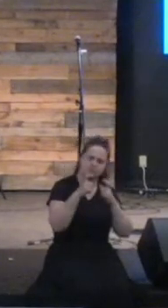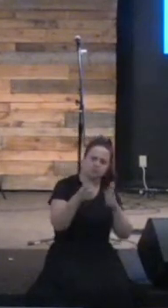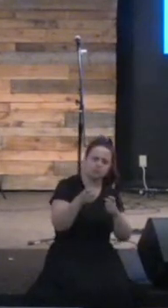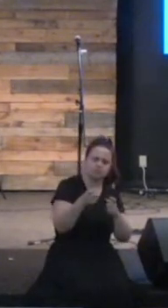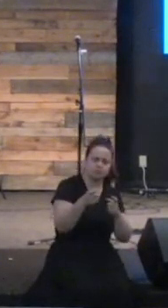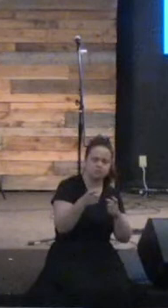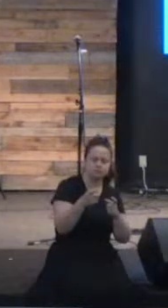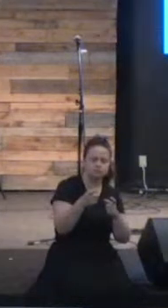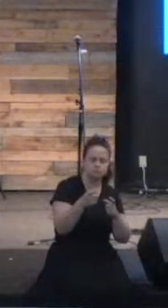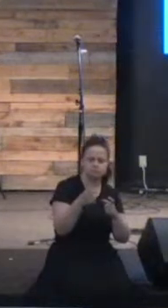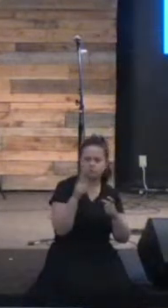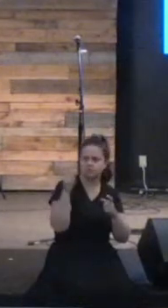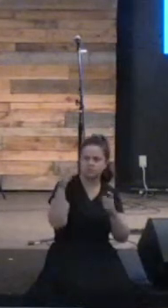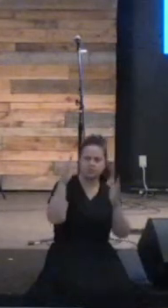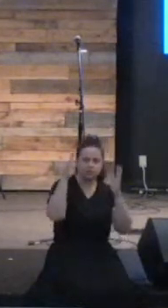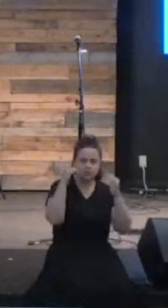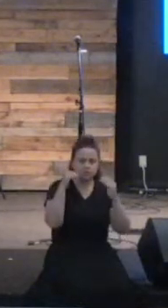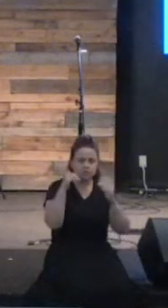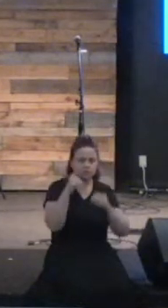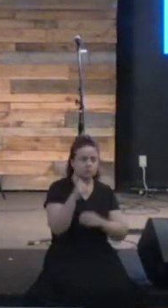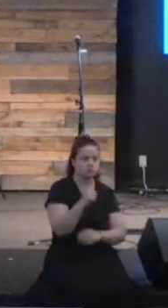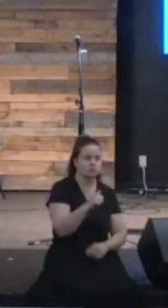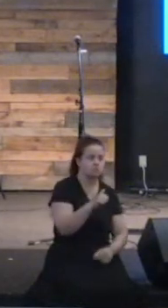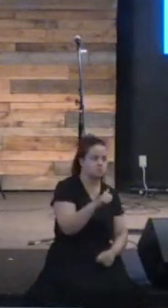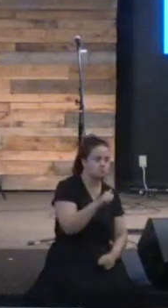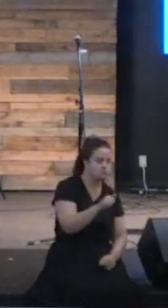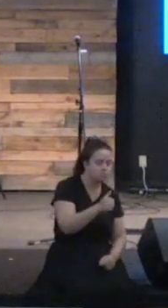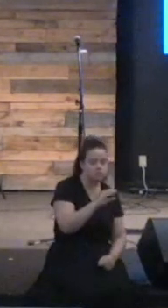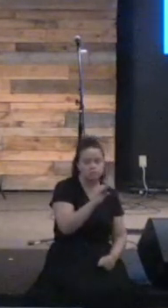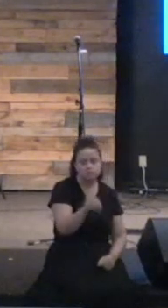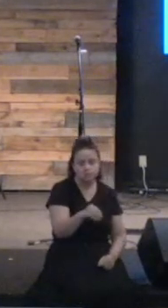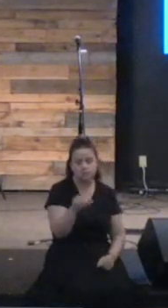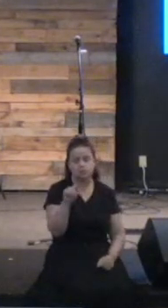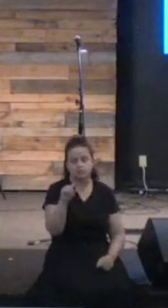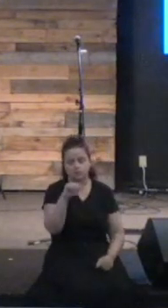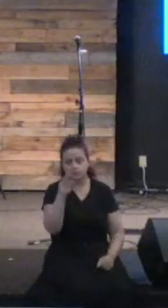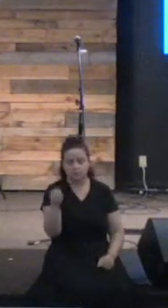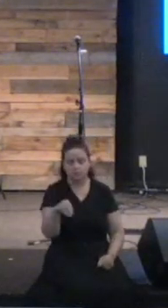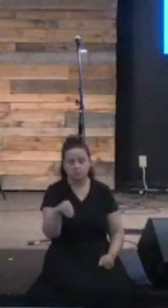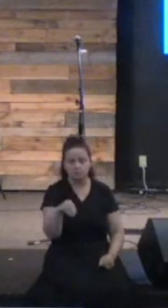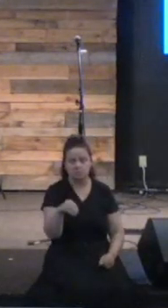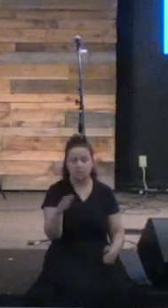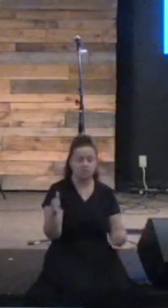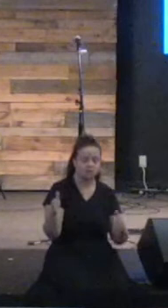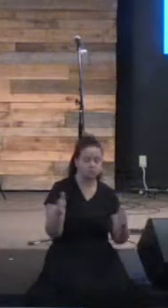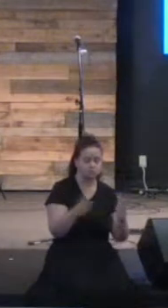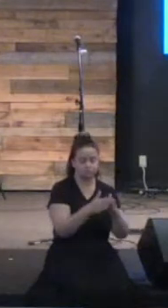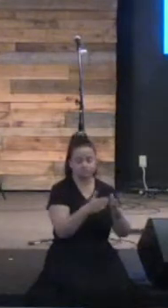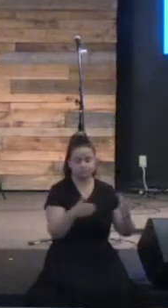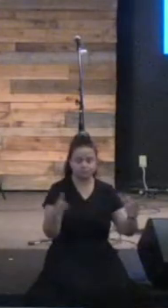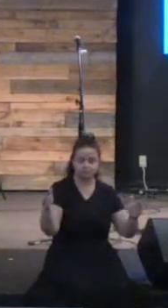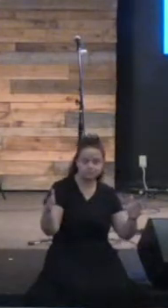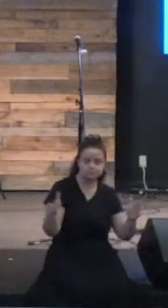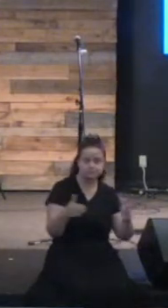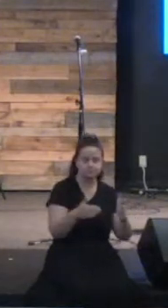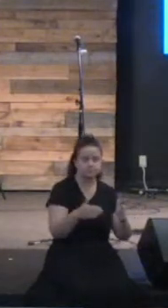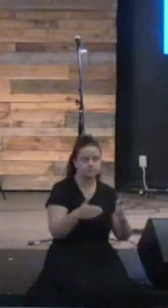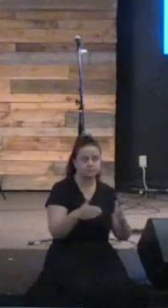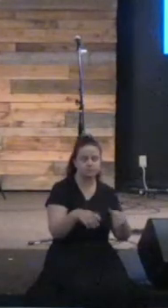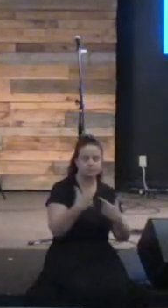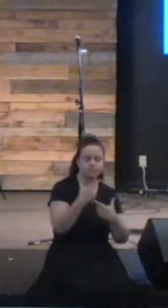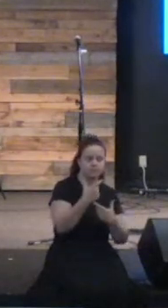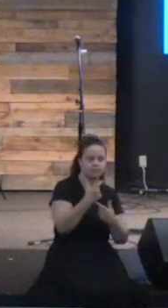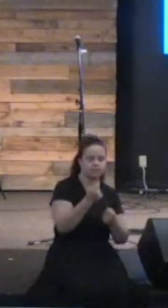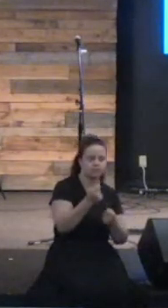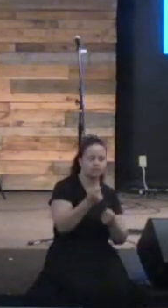what does he expect does he expect a 10th a 20th everything and all everything in between and it's interesting